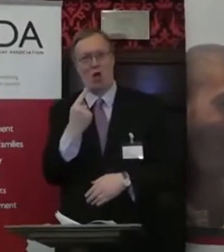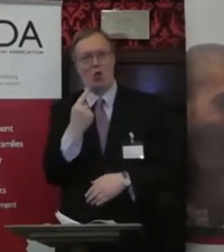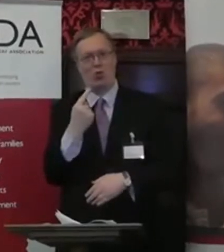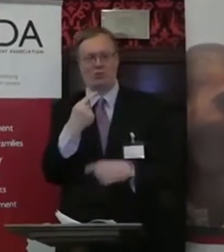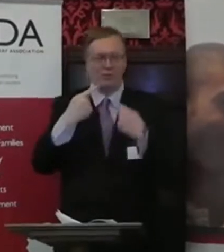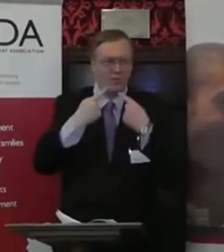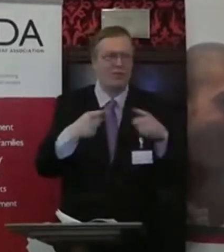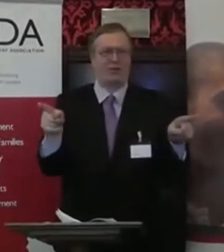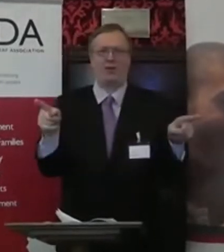with us 10 years ago